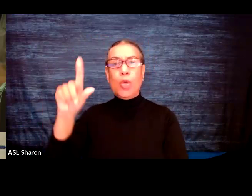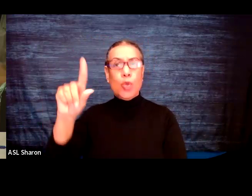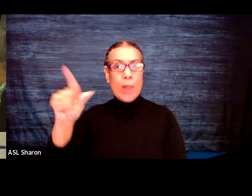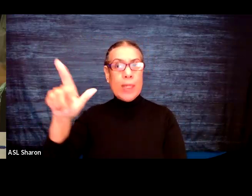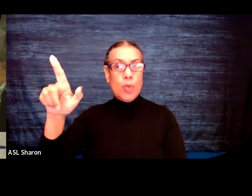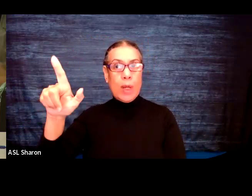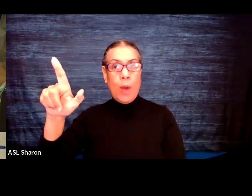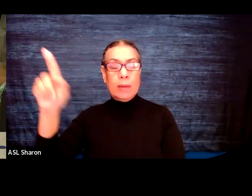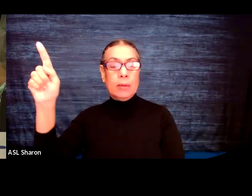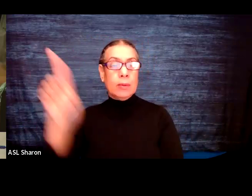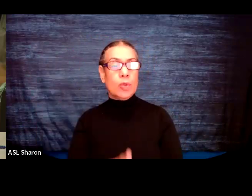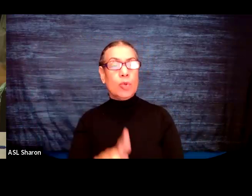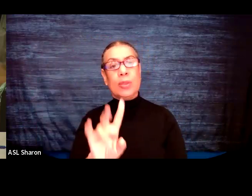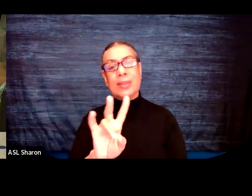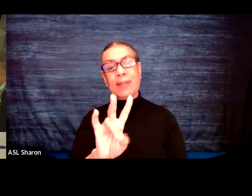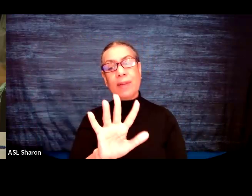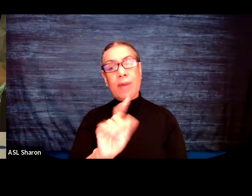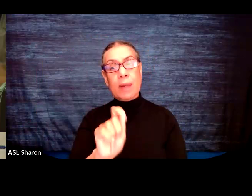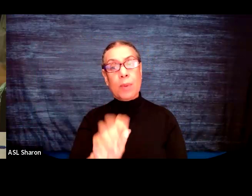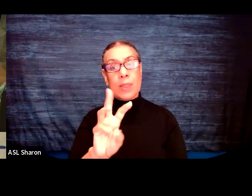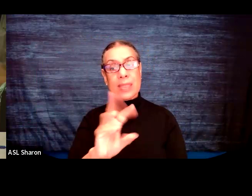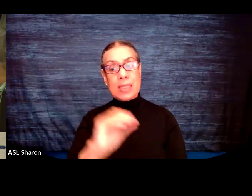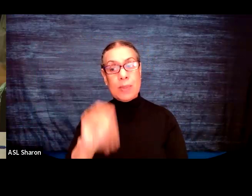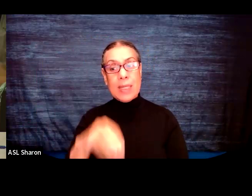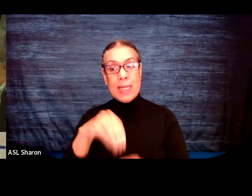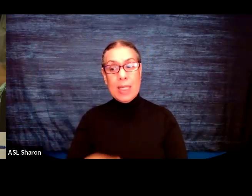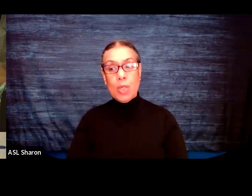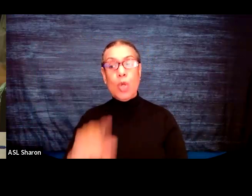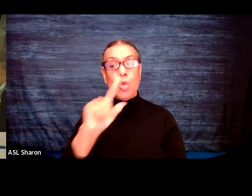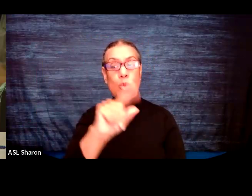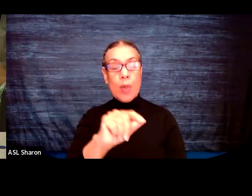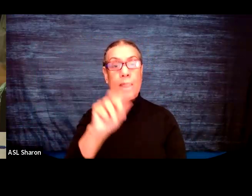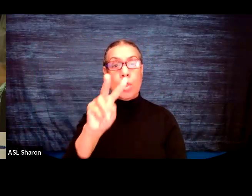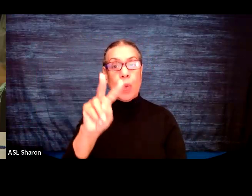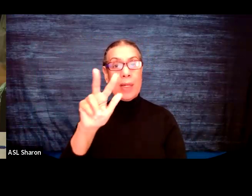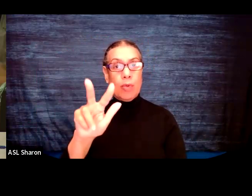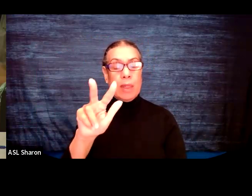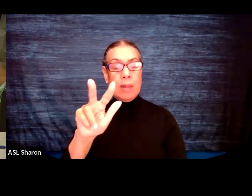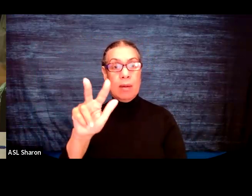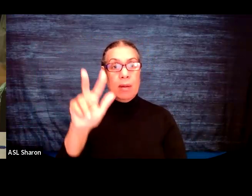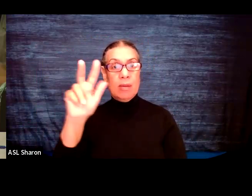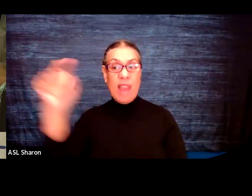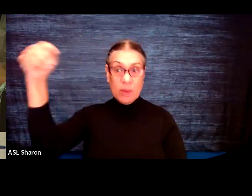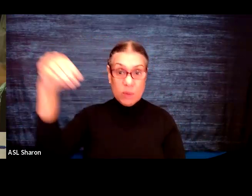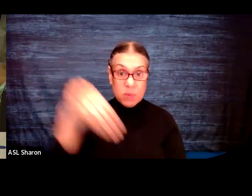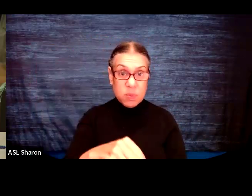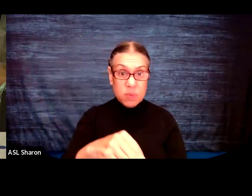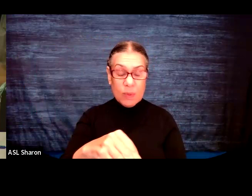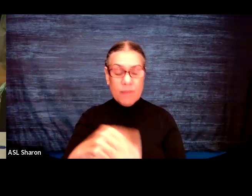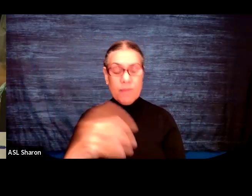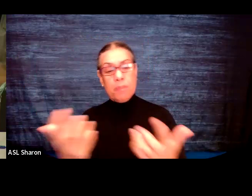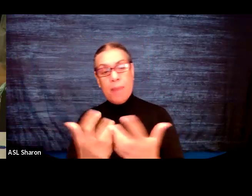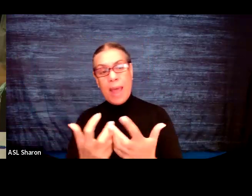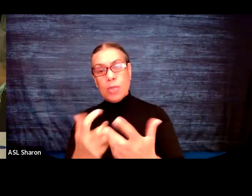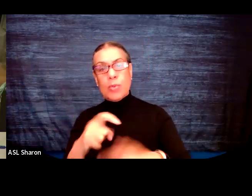2021 to 75.6% in 2023. This decline coincides with a